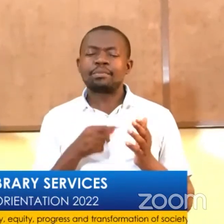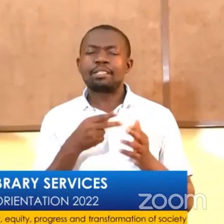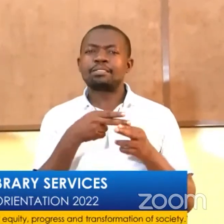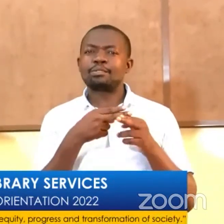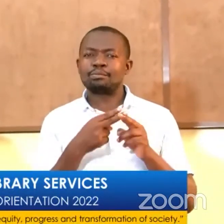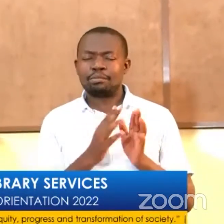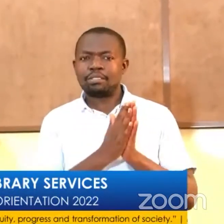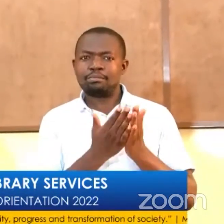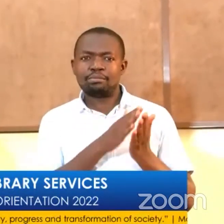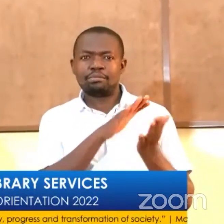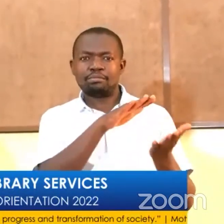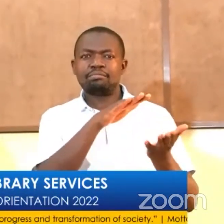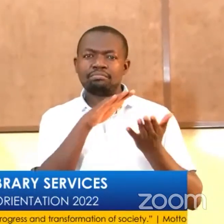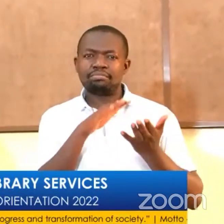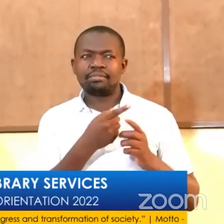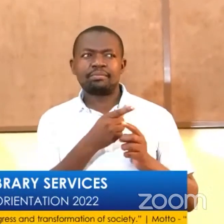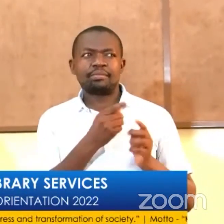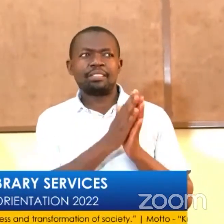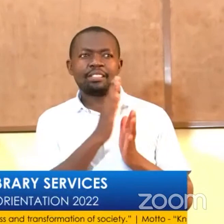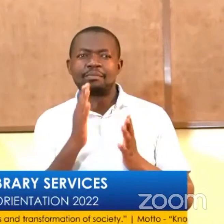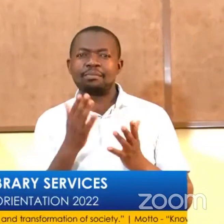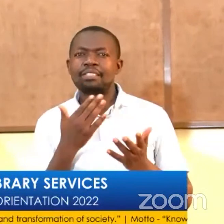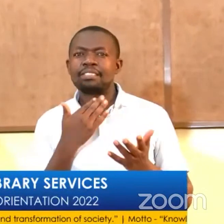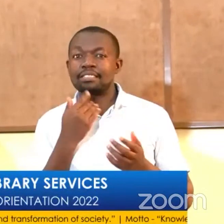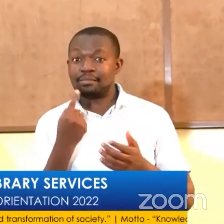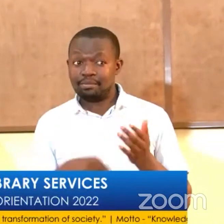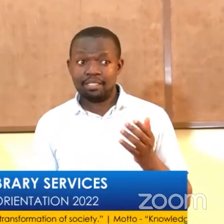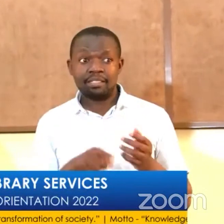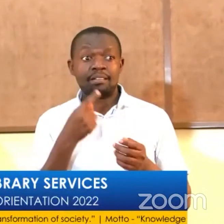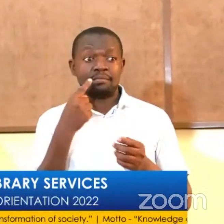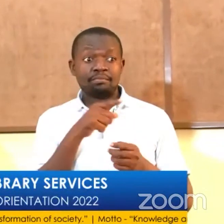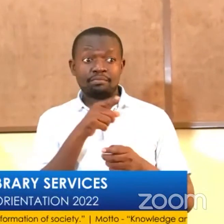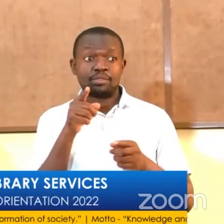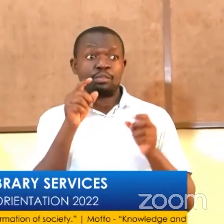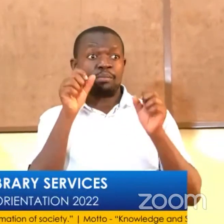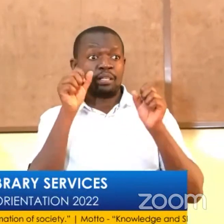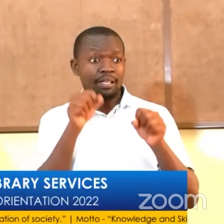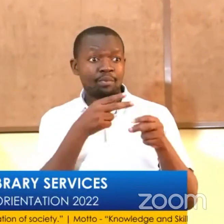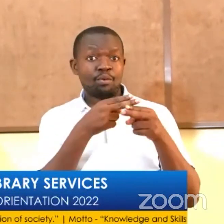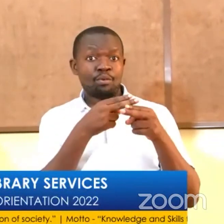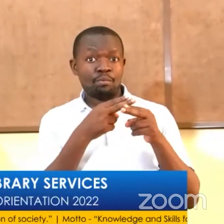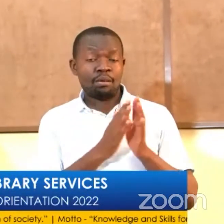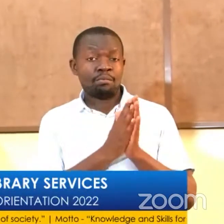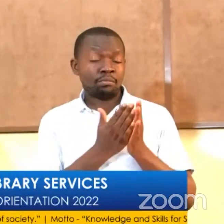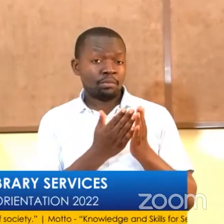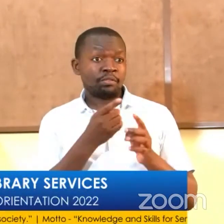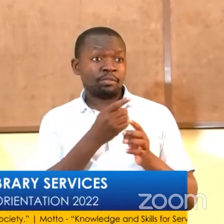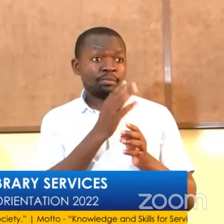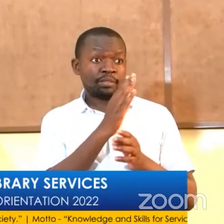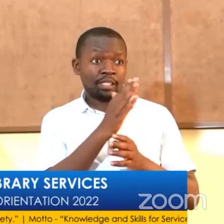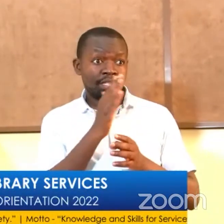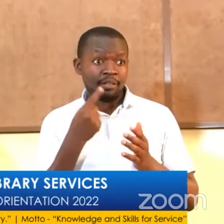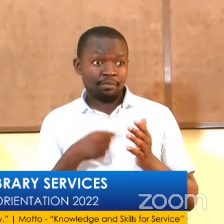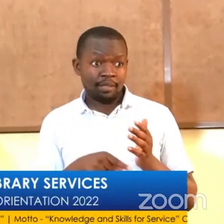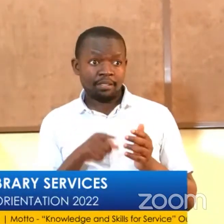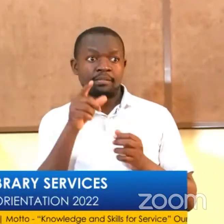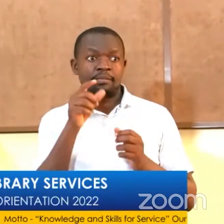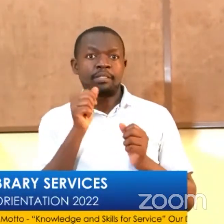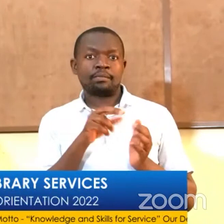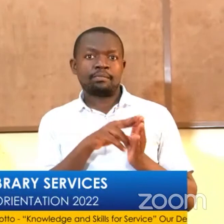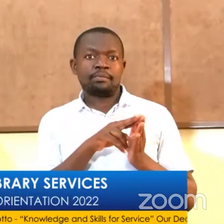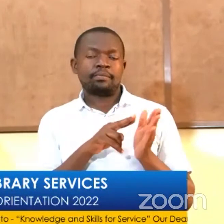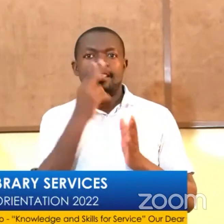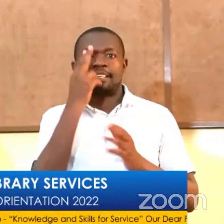from a library? For you to be able to borrow a book from the library, you need to be a registered